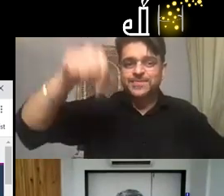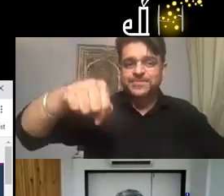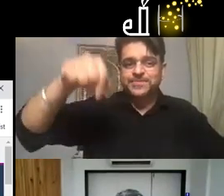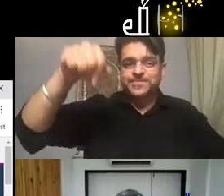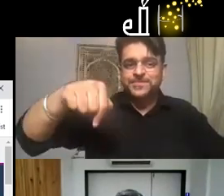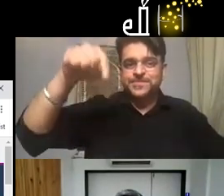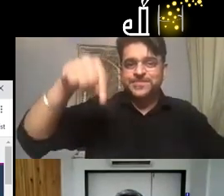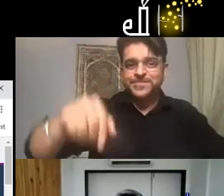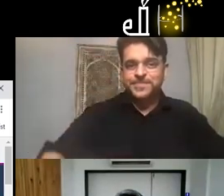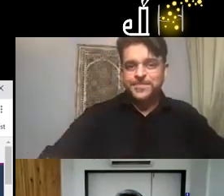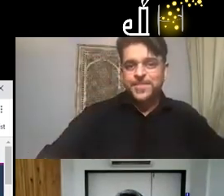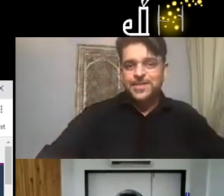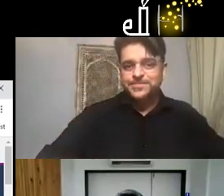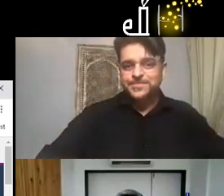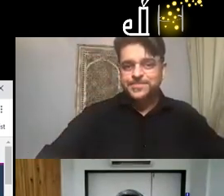Go down.